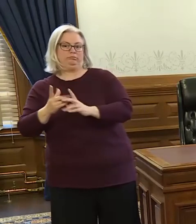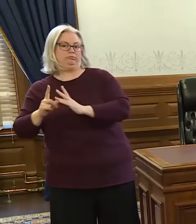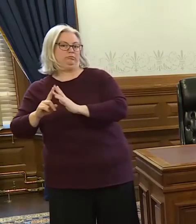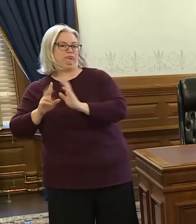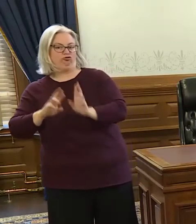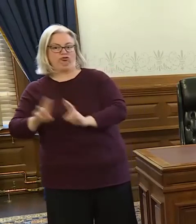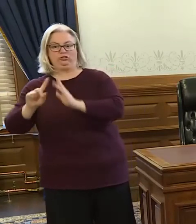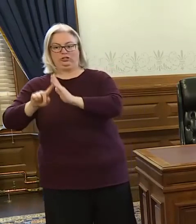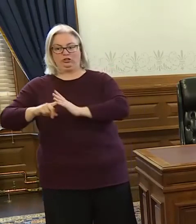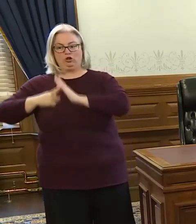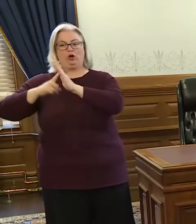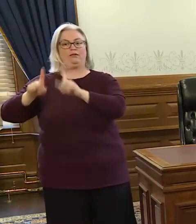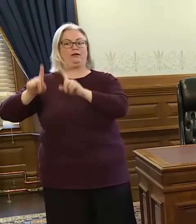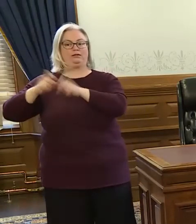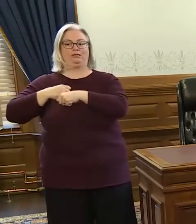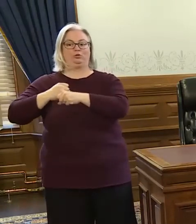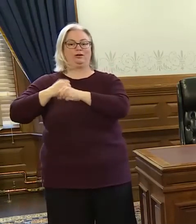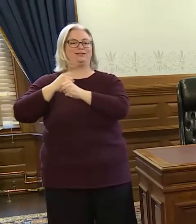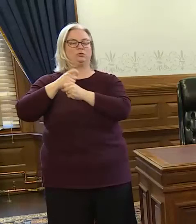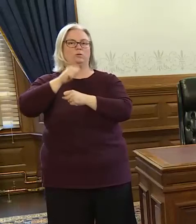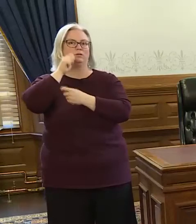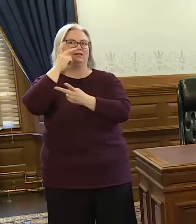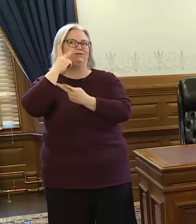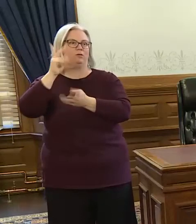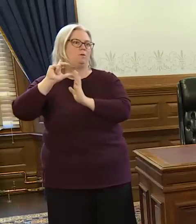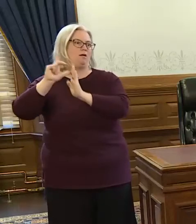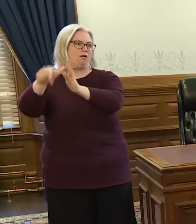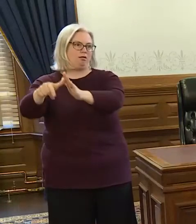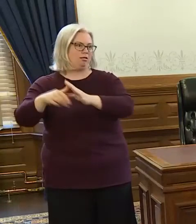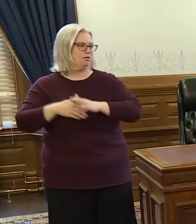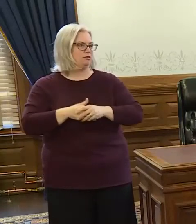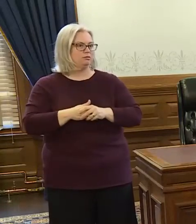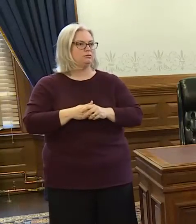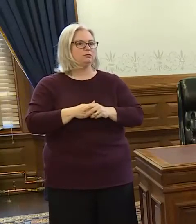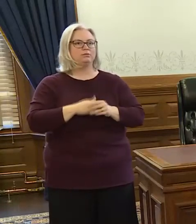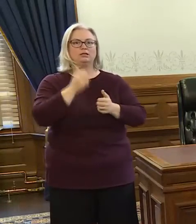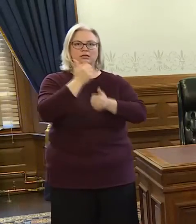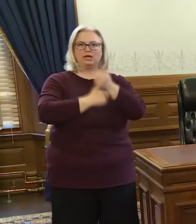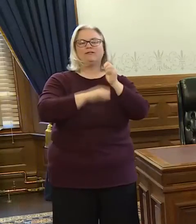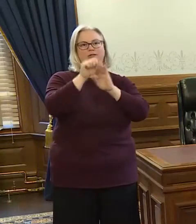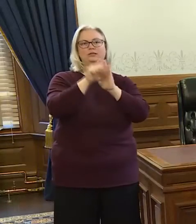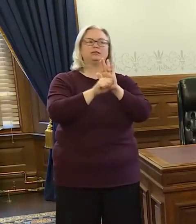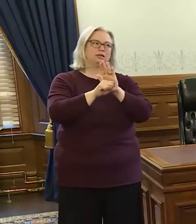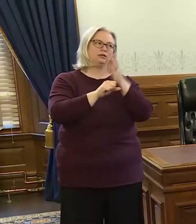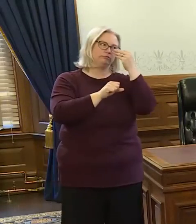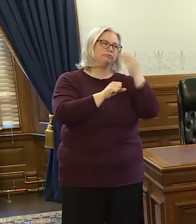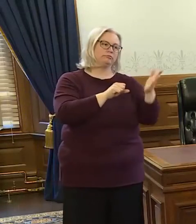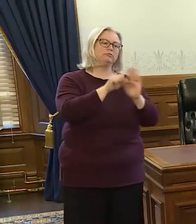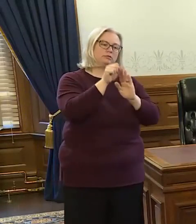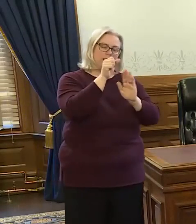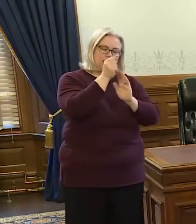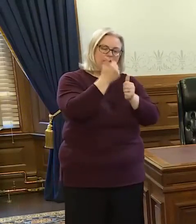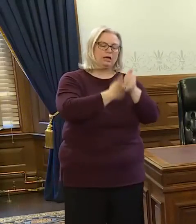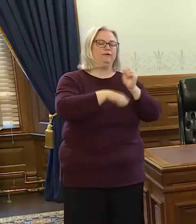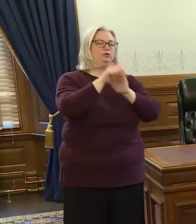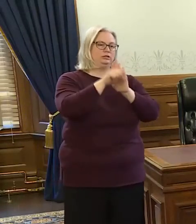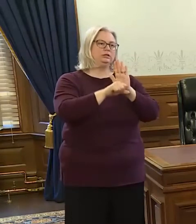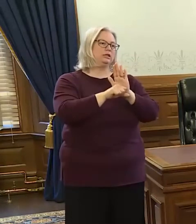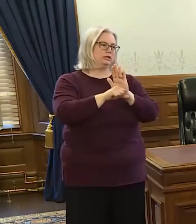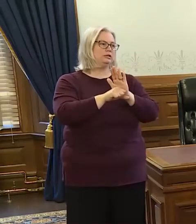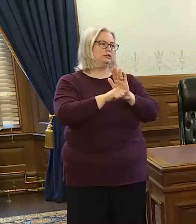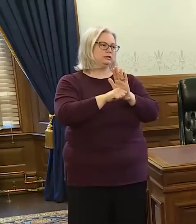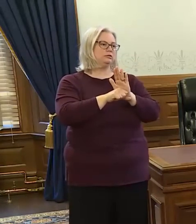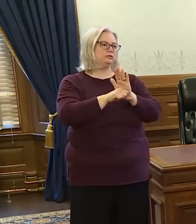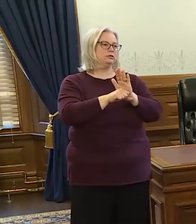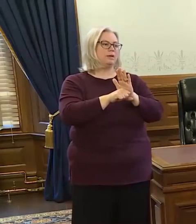of those tests. We won't see them for a while. So, no, every state is, you know, obviously it's all